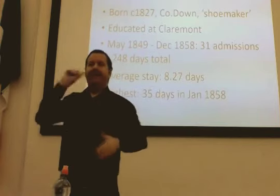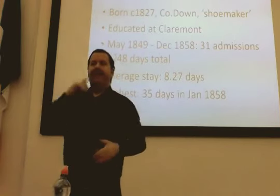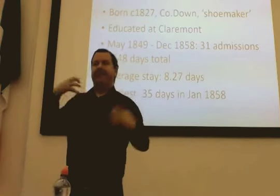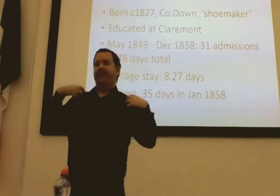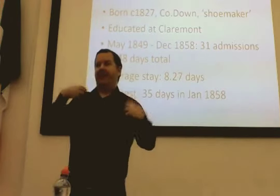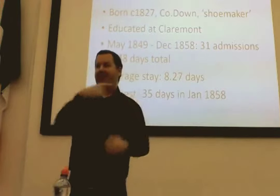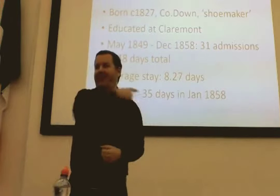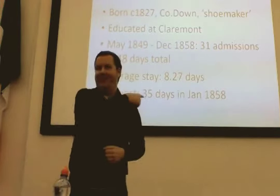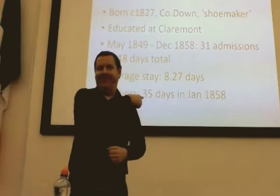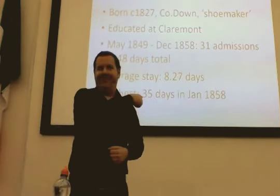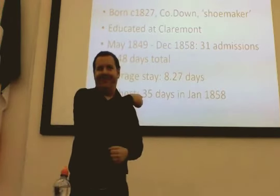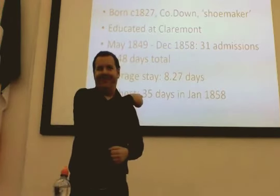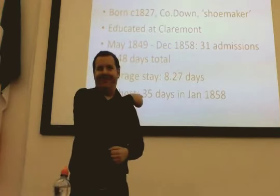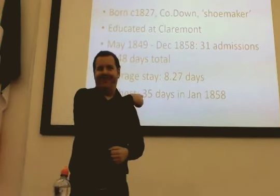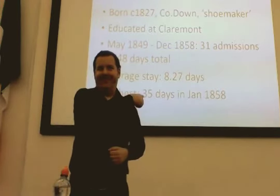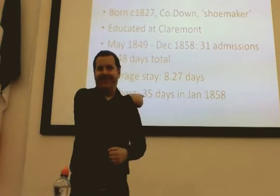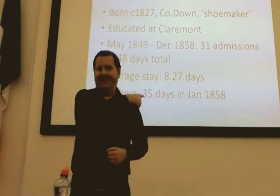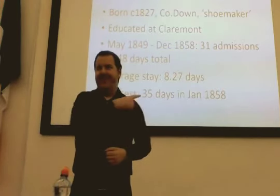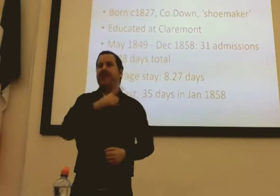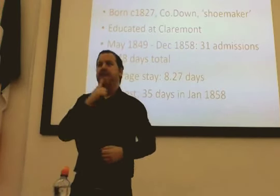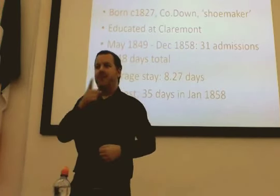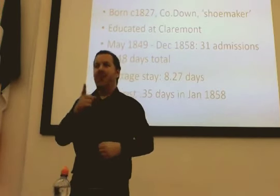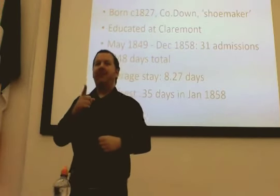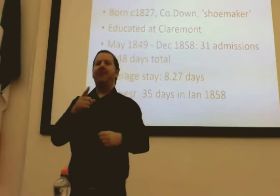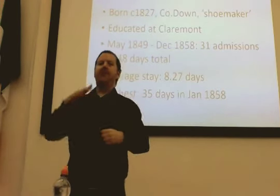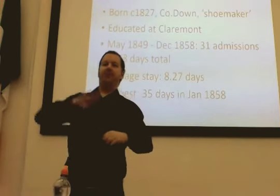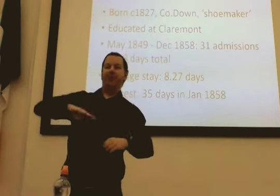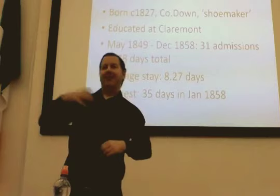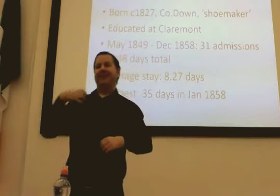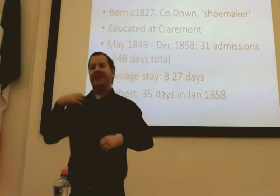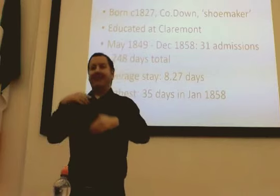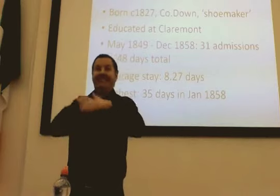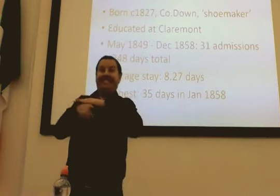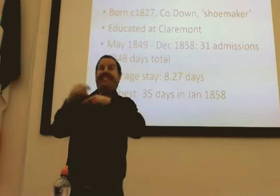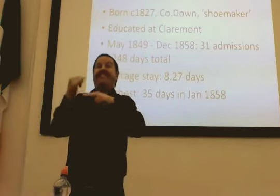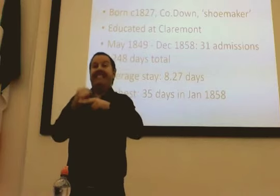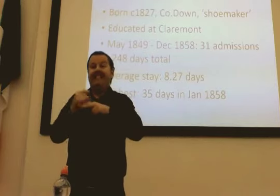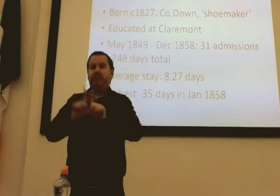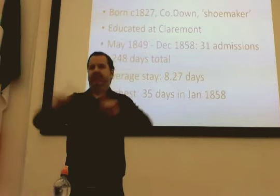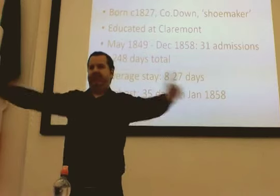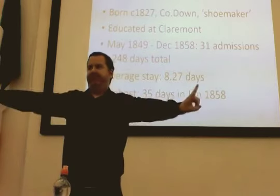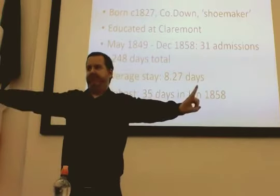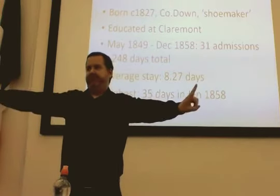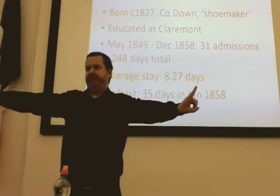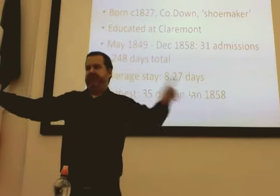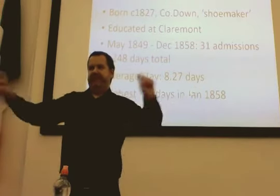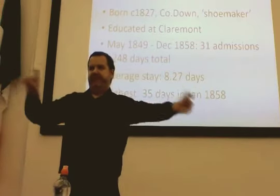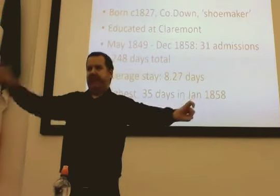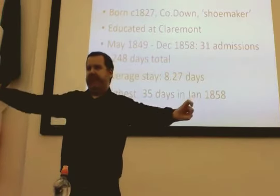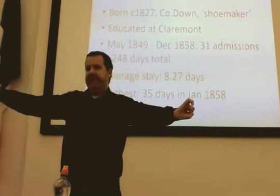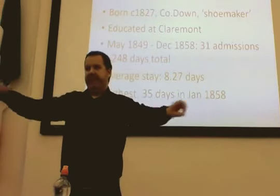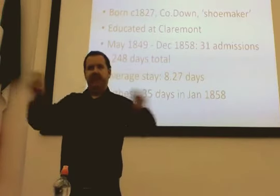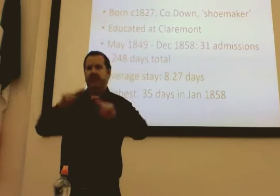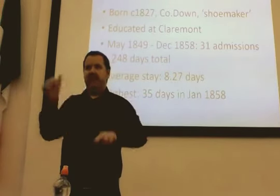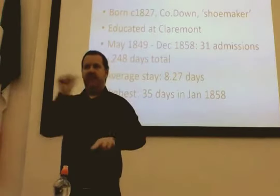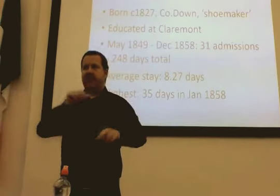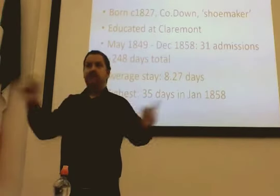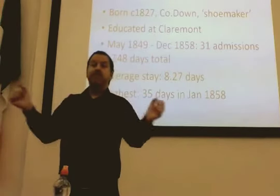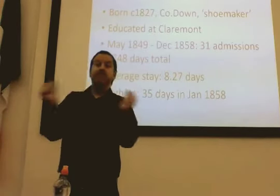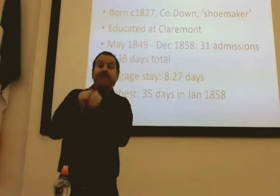Sorry, this man had a deaf sister. So sorry, it wasn't John Riley. It was the William